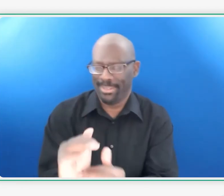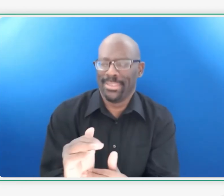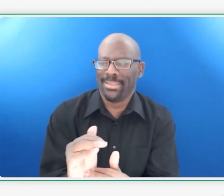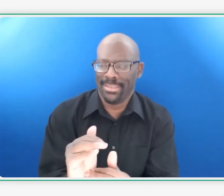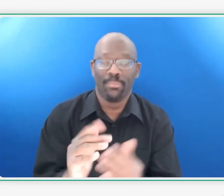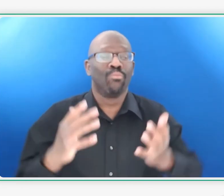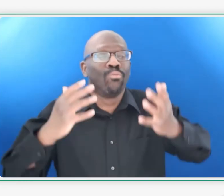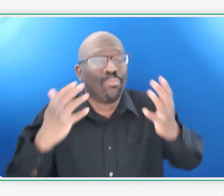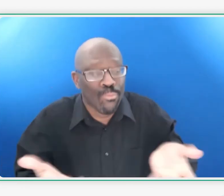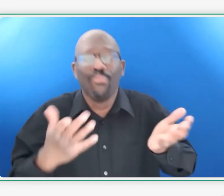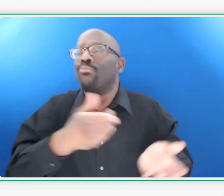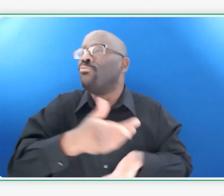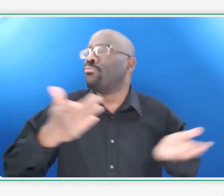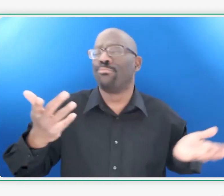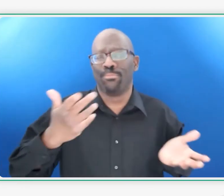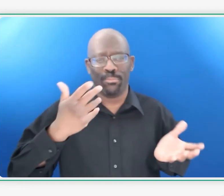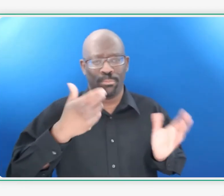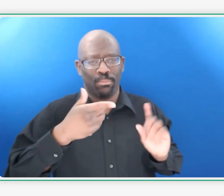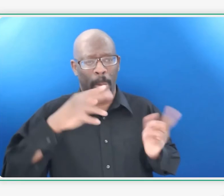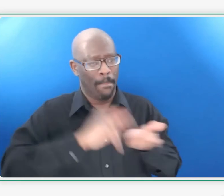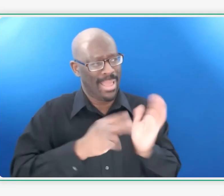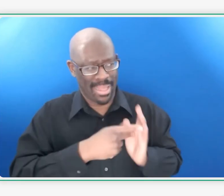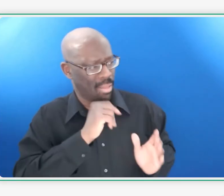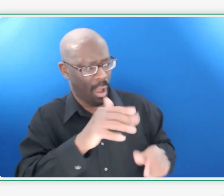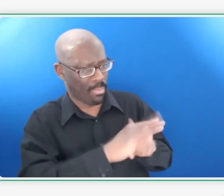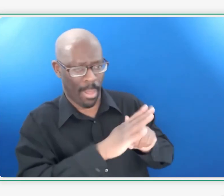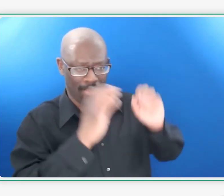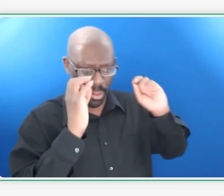And as a result, your understanding of financial literacy is limited as well.